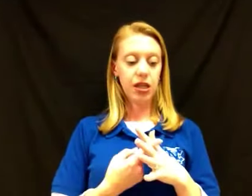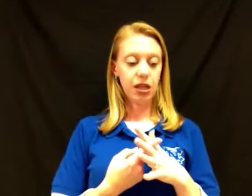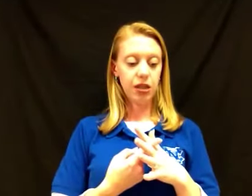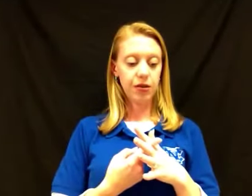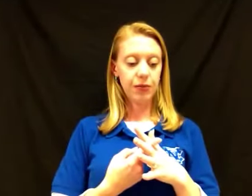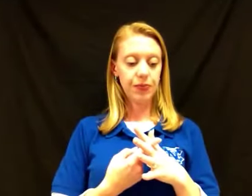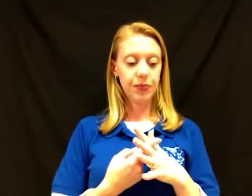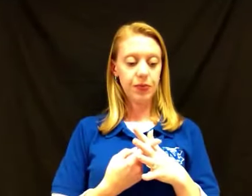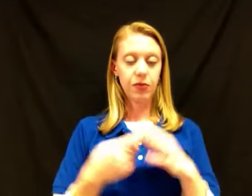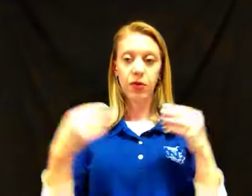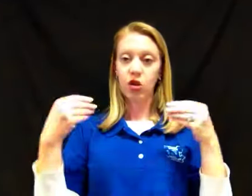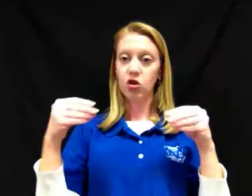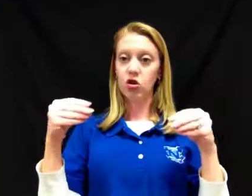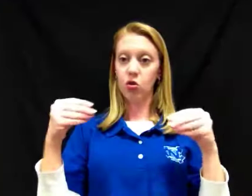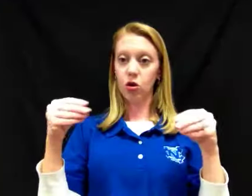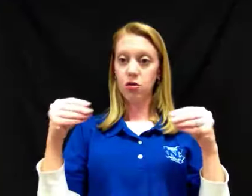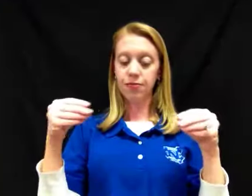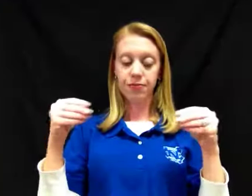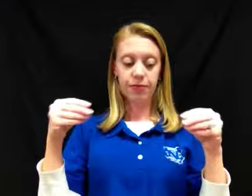begin. Store.